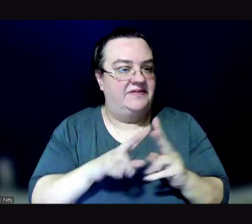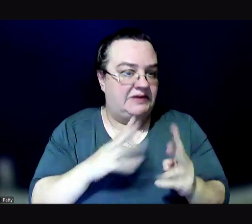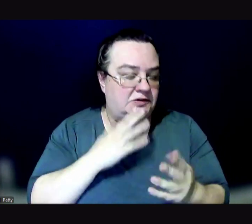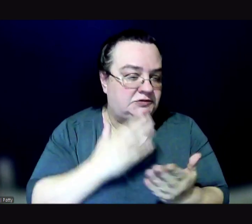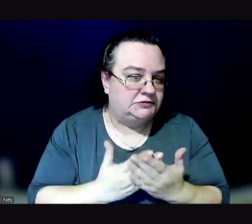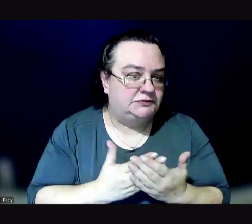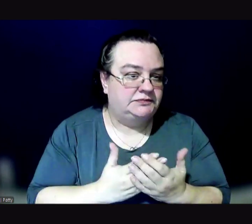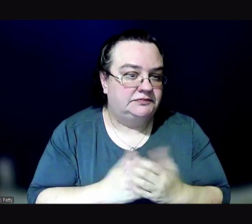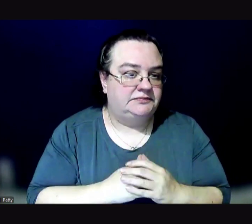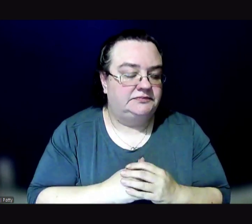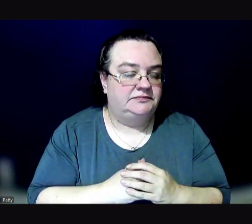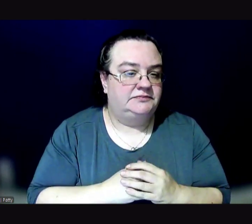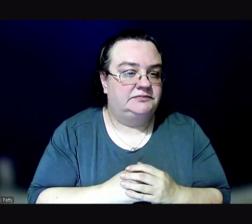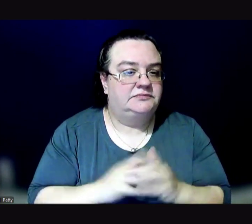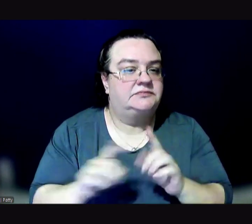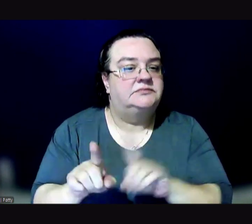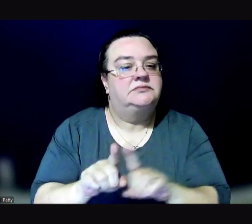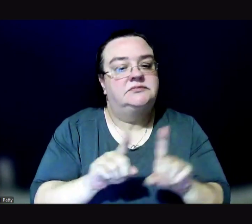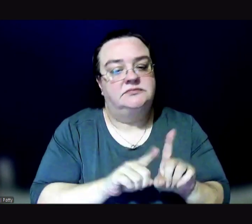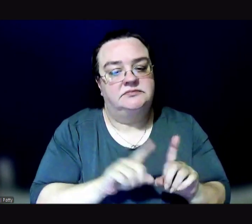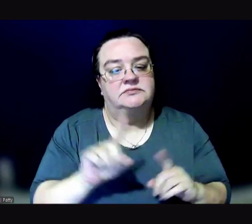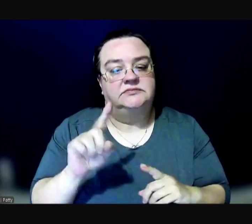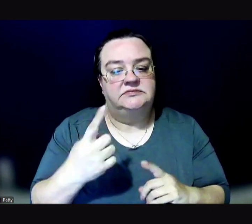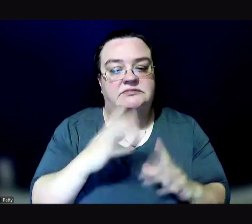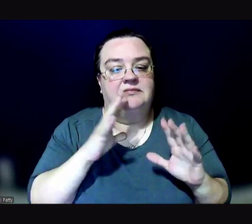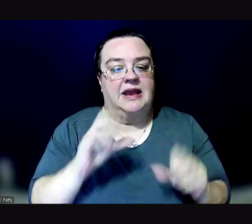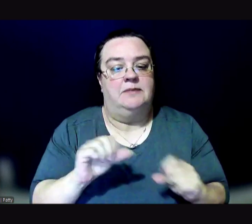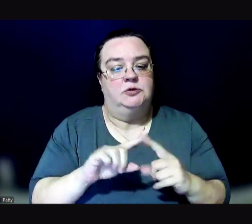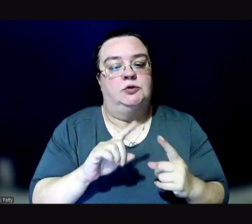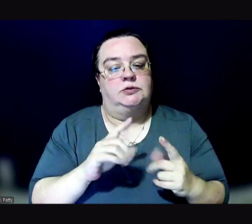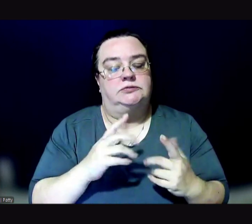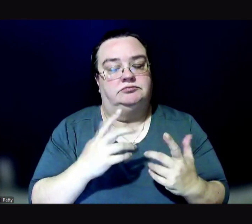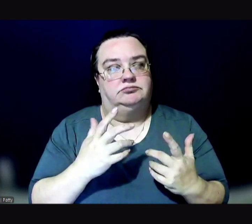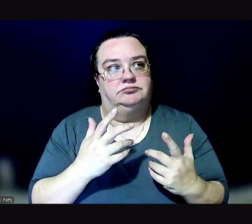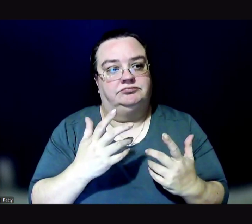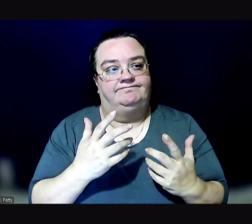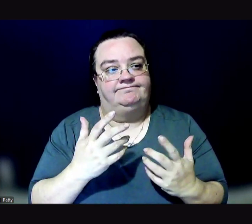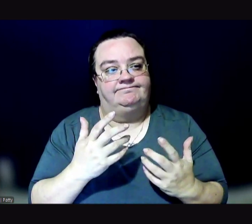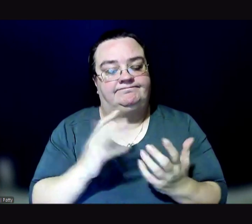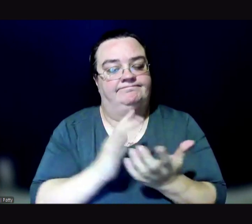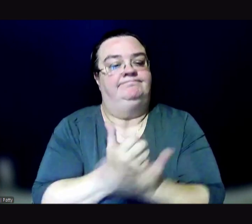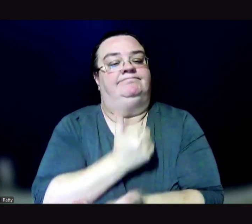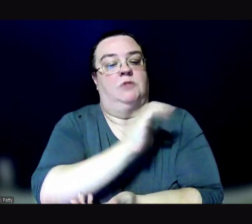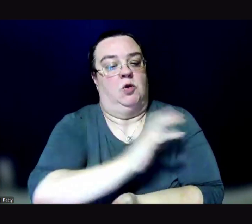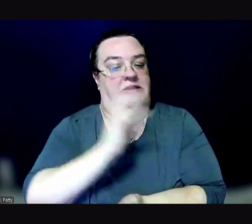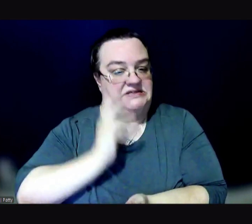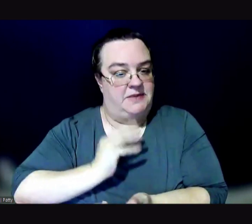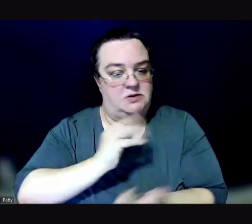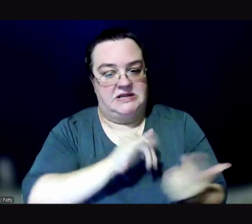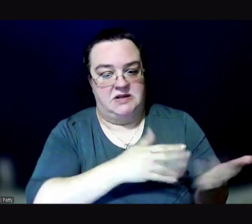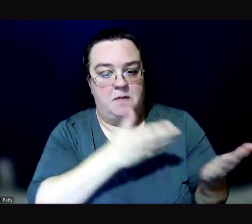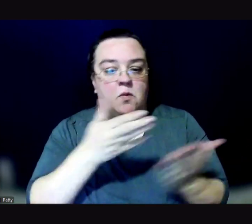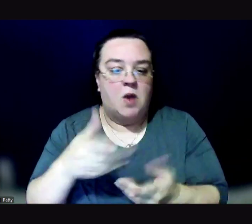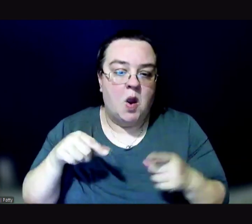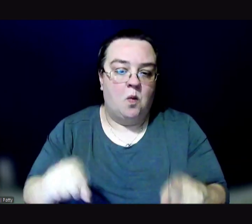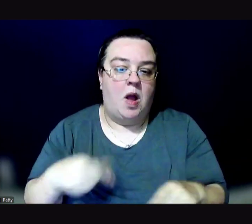just being able to bring the experience that she has as well as we navigate, since we do have a few new council members. So.